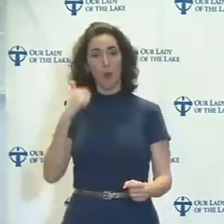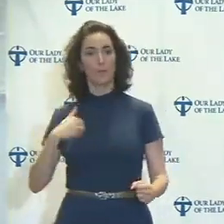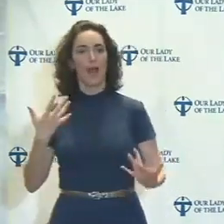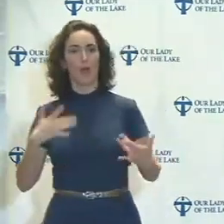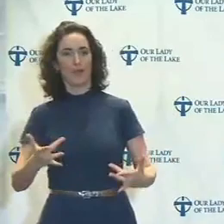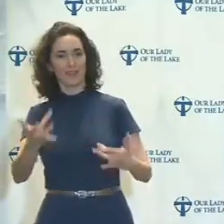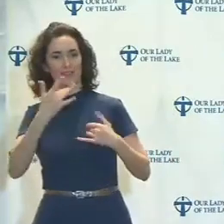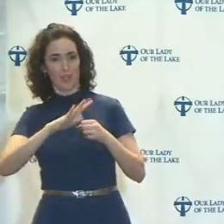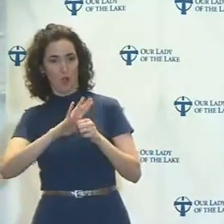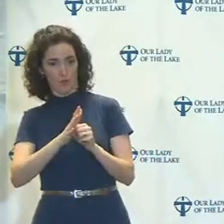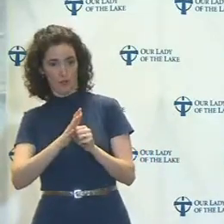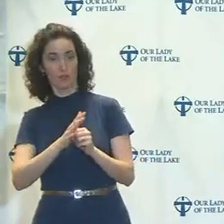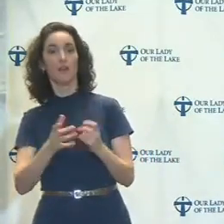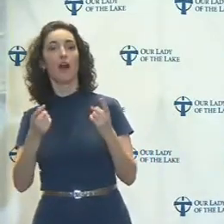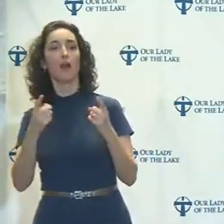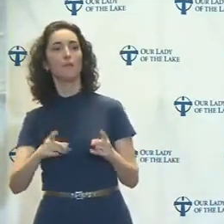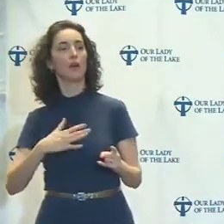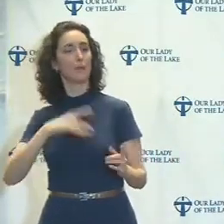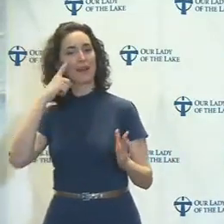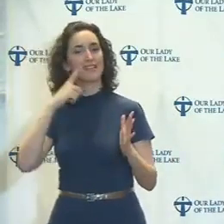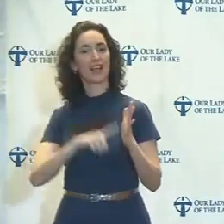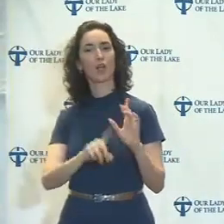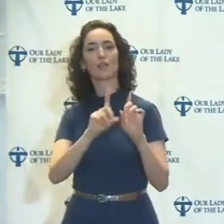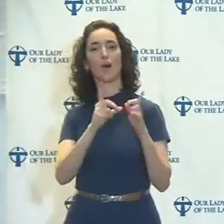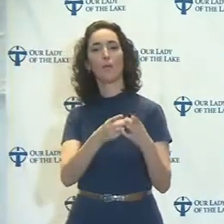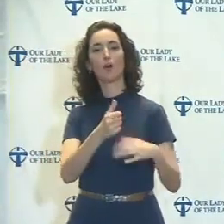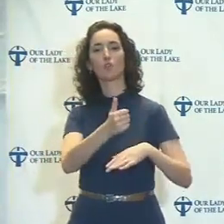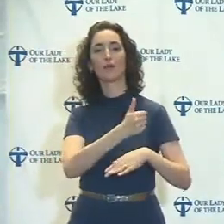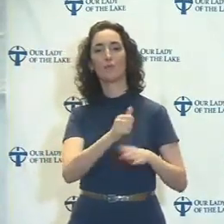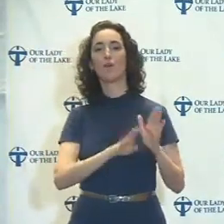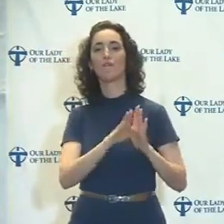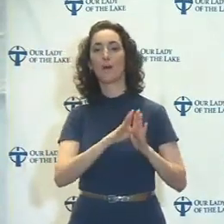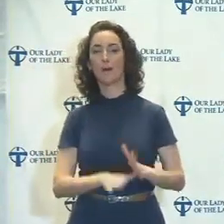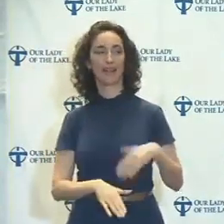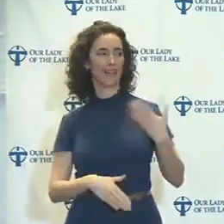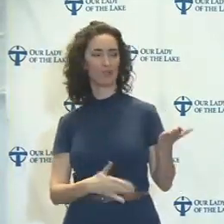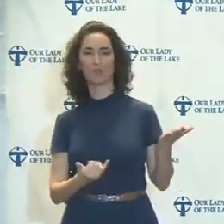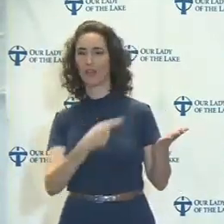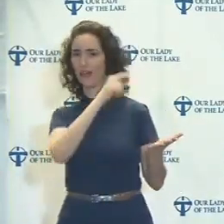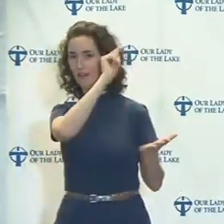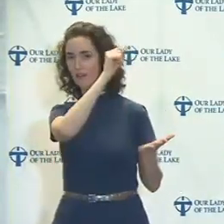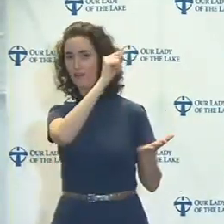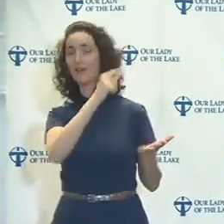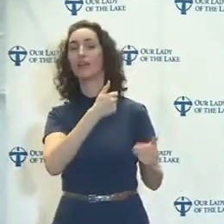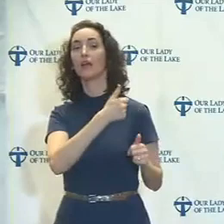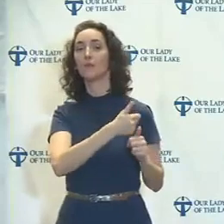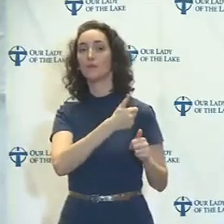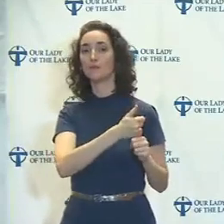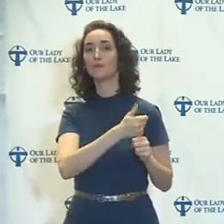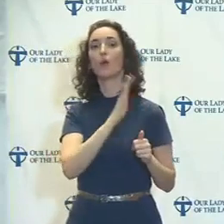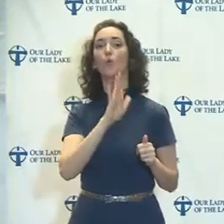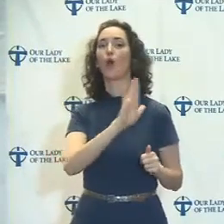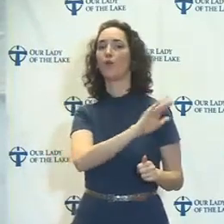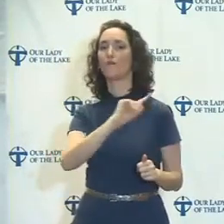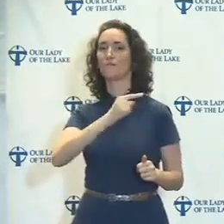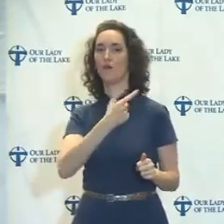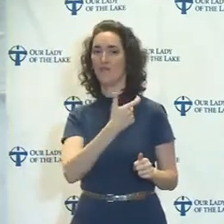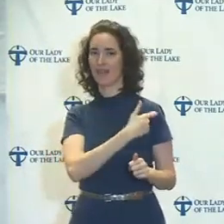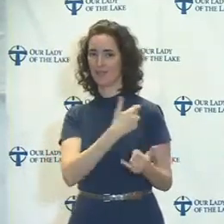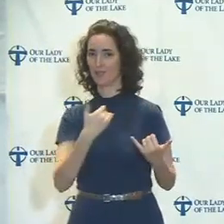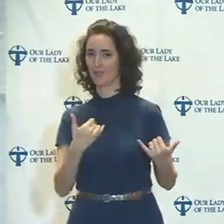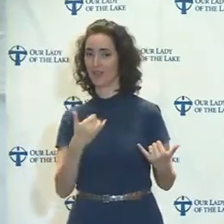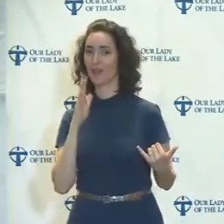got my Secretary of Department of Transportation and Development here today to get his first vaccination